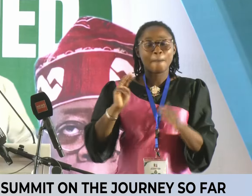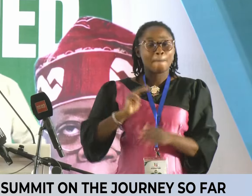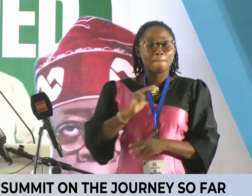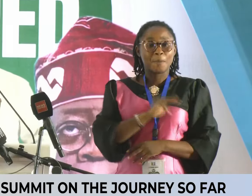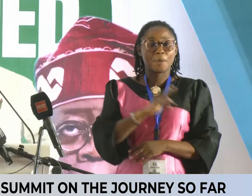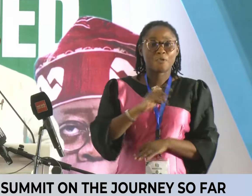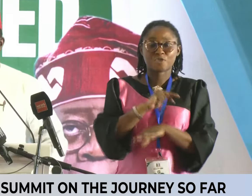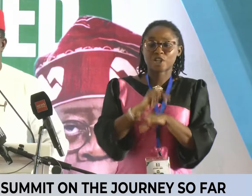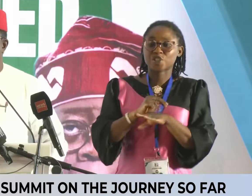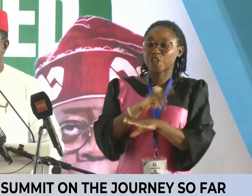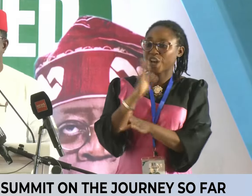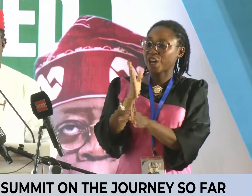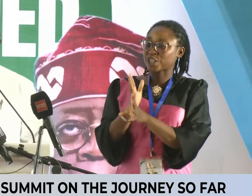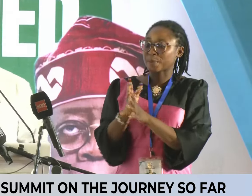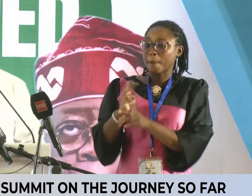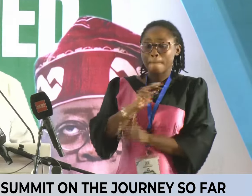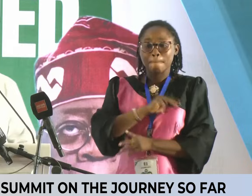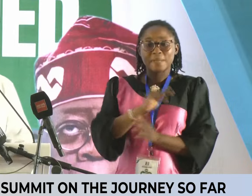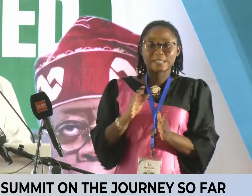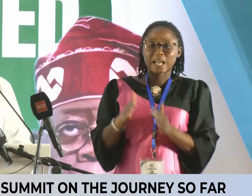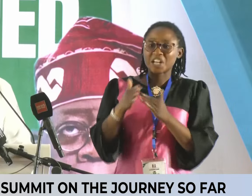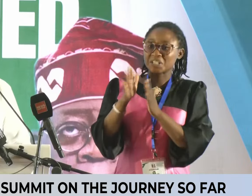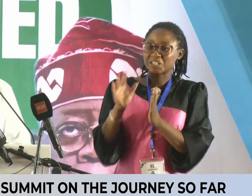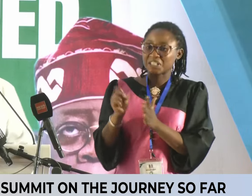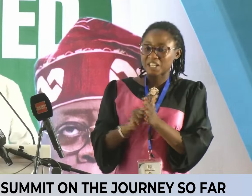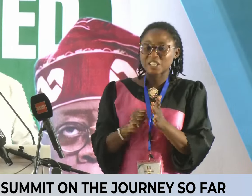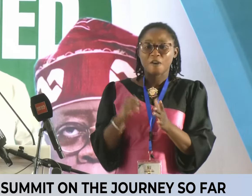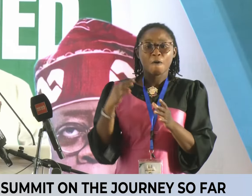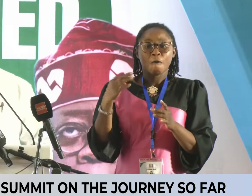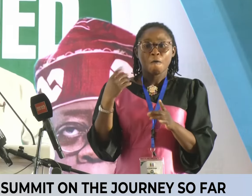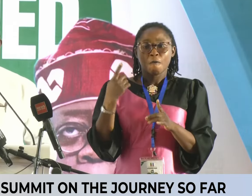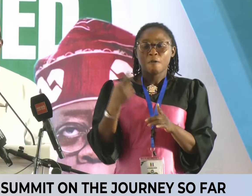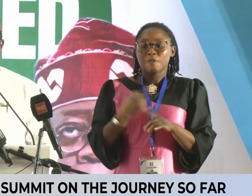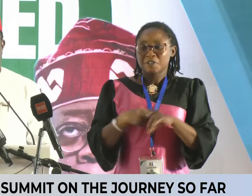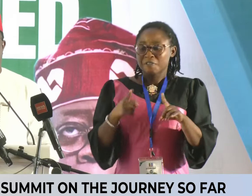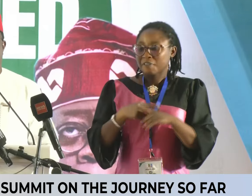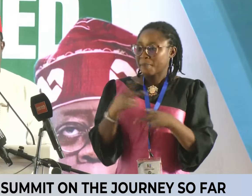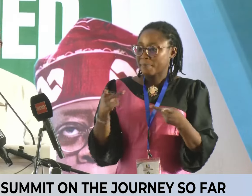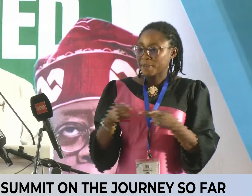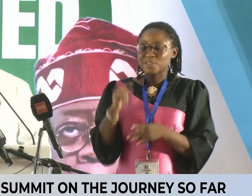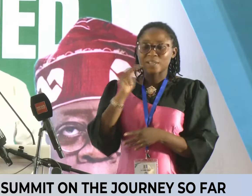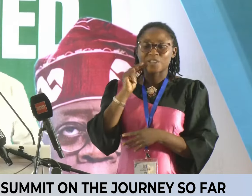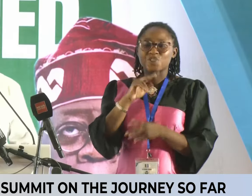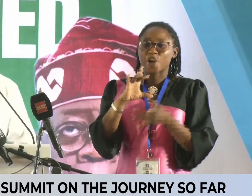members of National Assembly, ministers, leaders of the various zones, Nigeria Union of